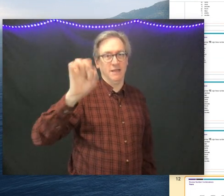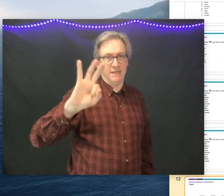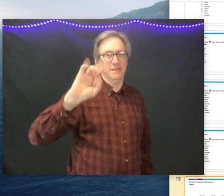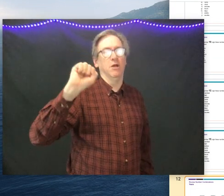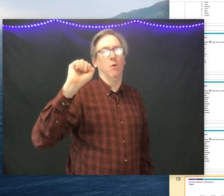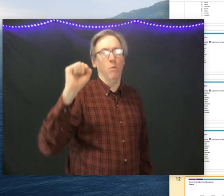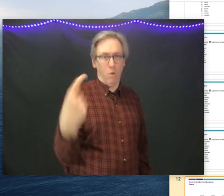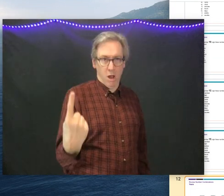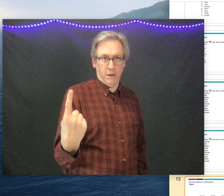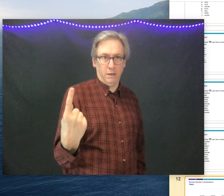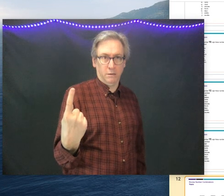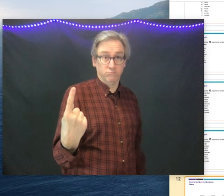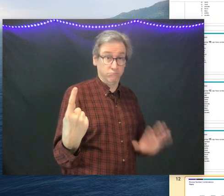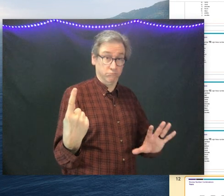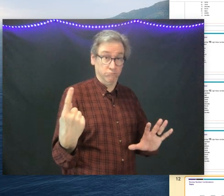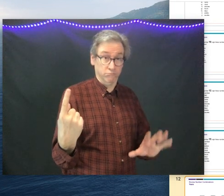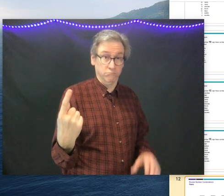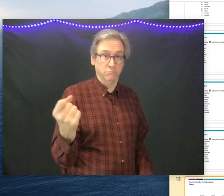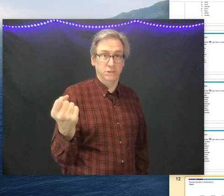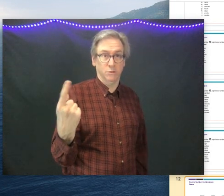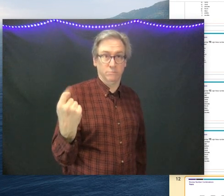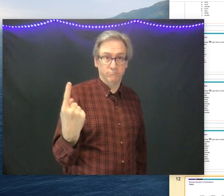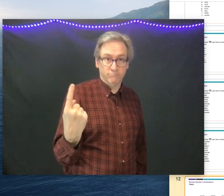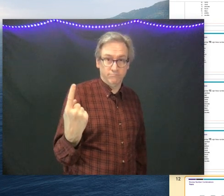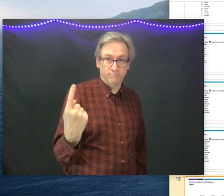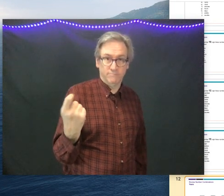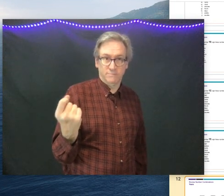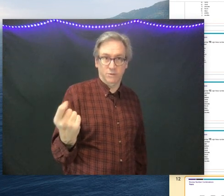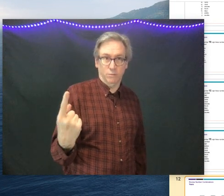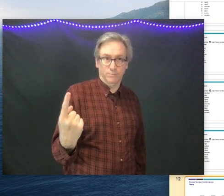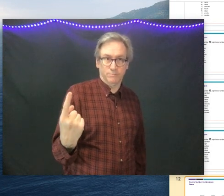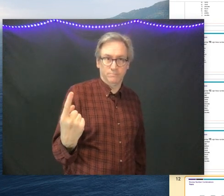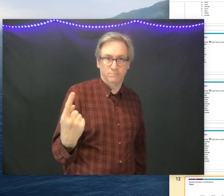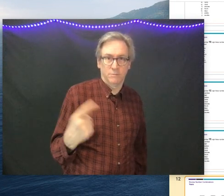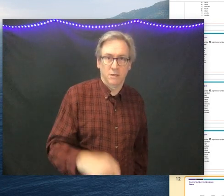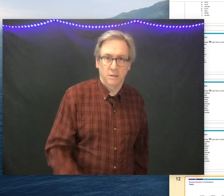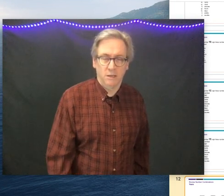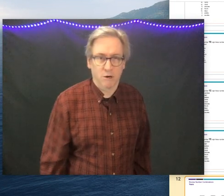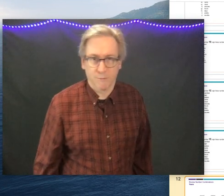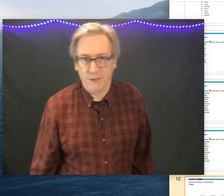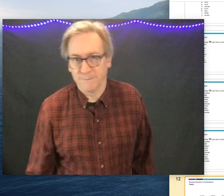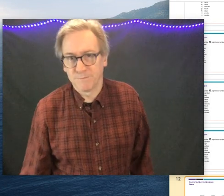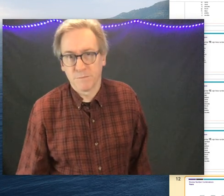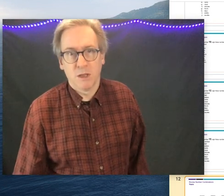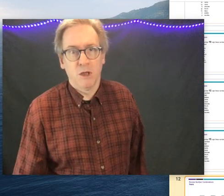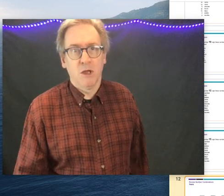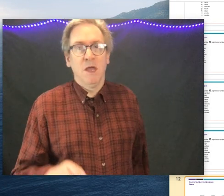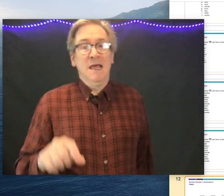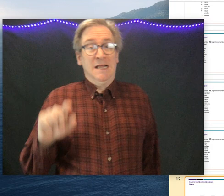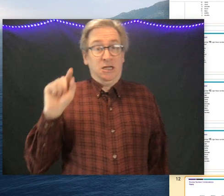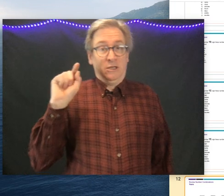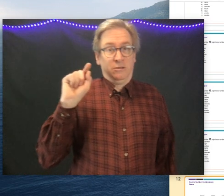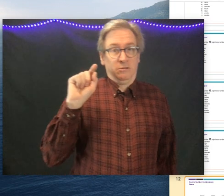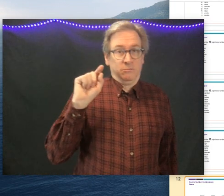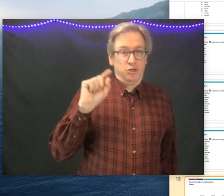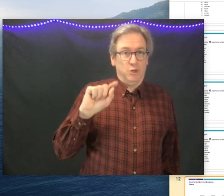like 1901. So, little heartbeat.